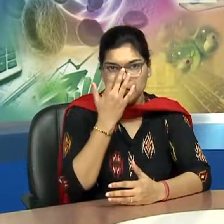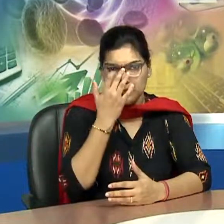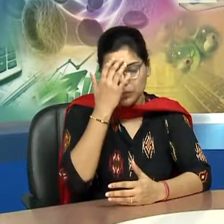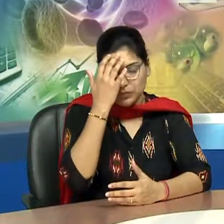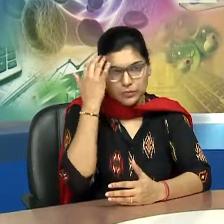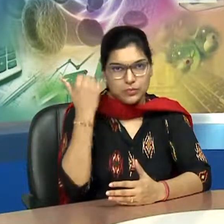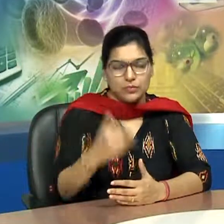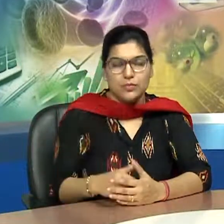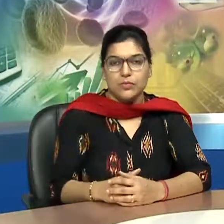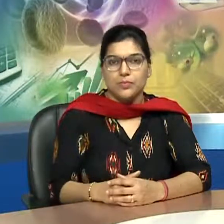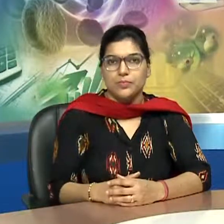time.